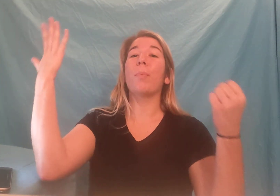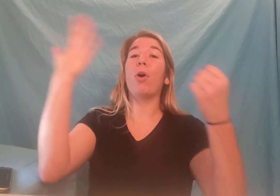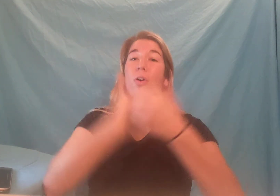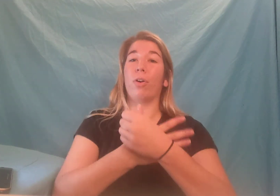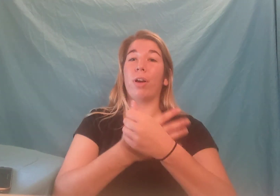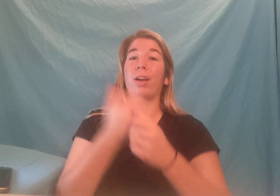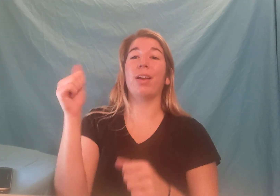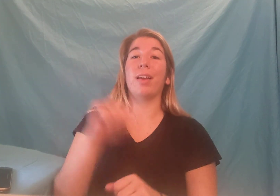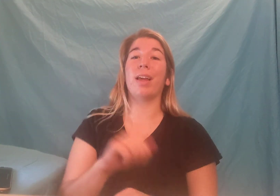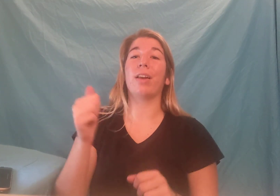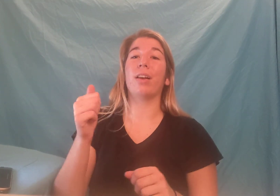smog can